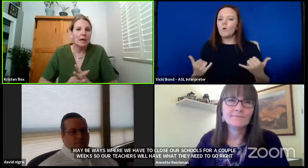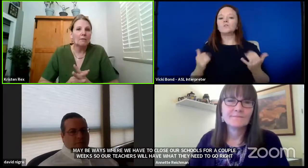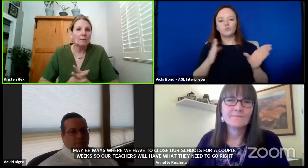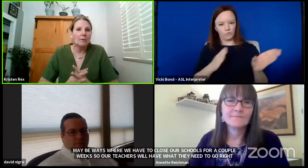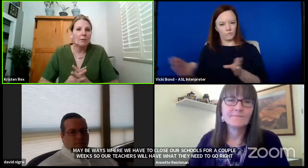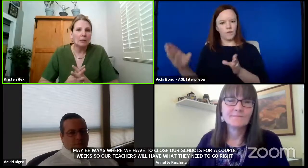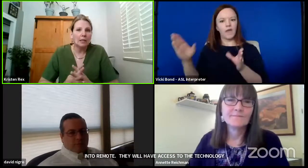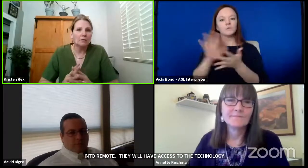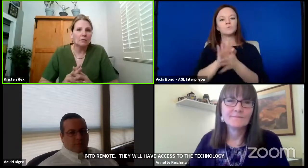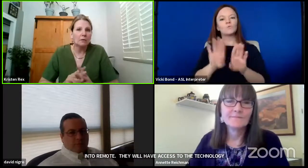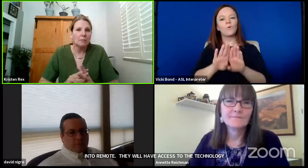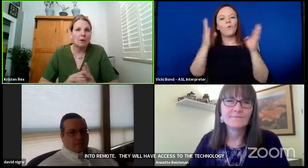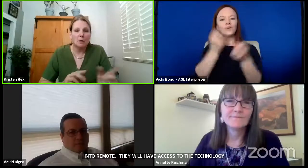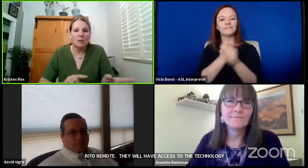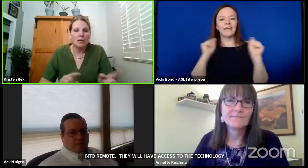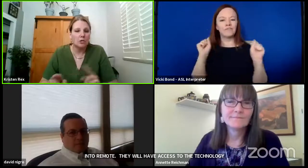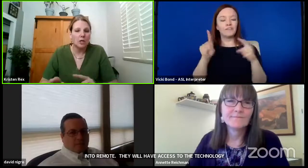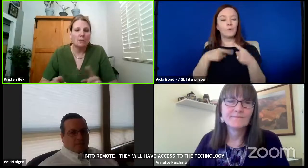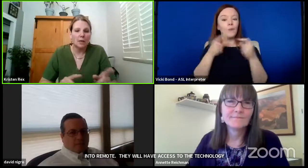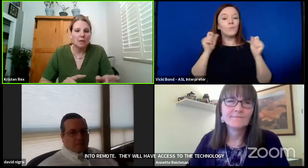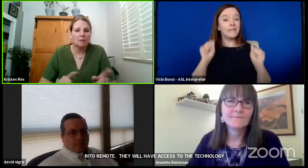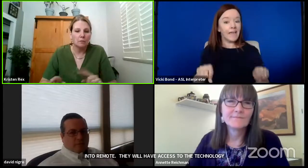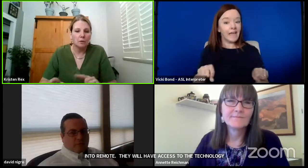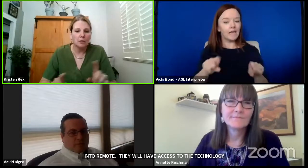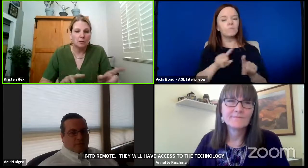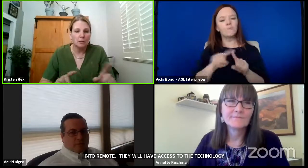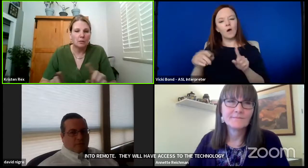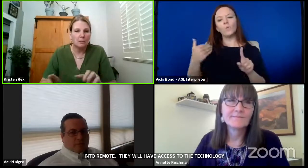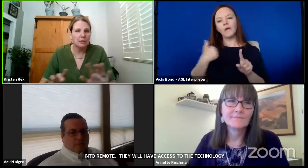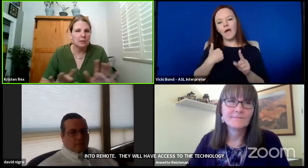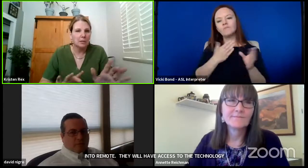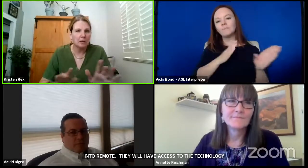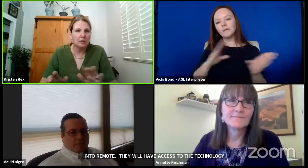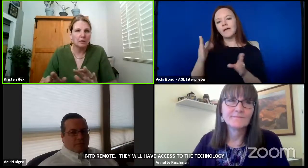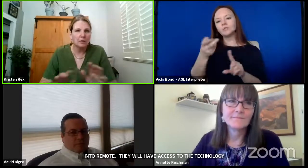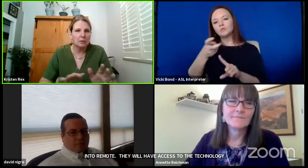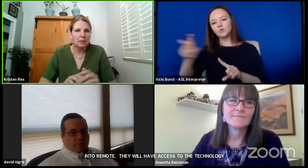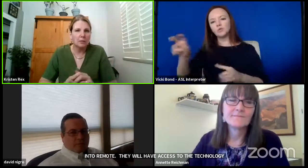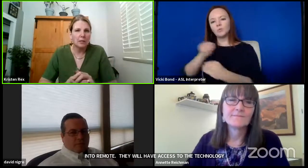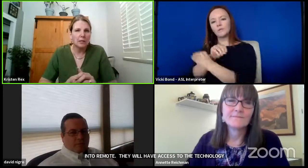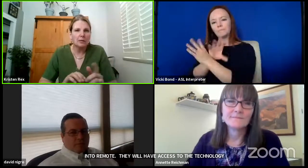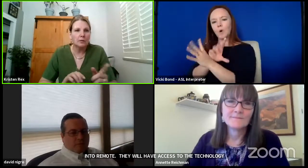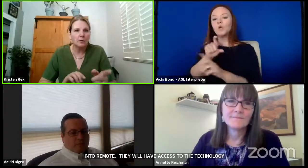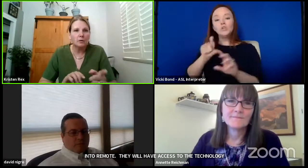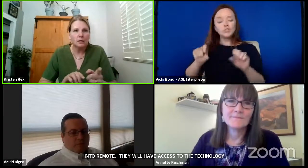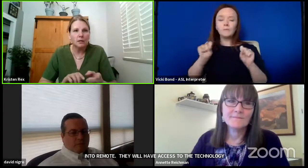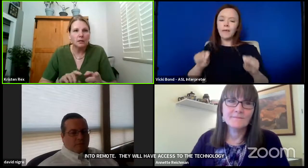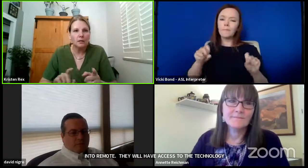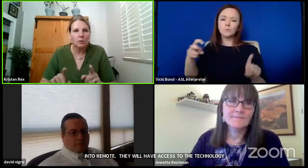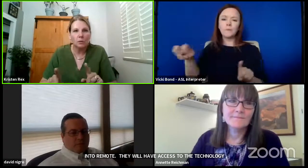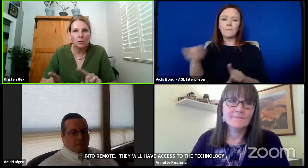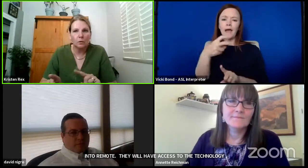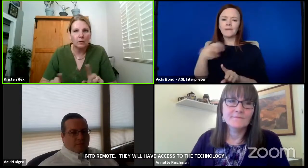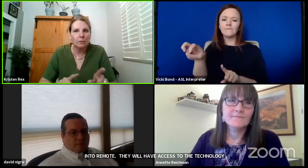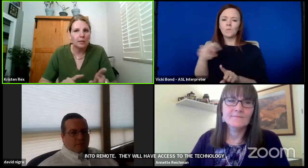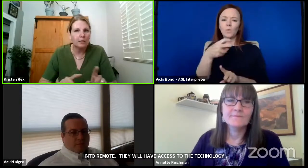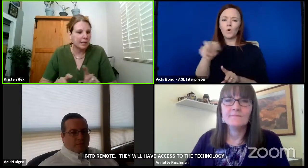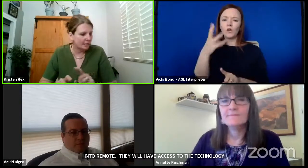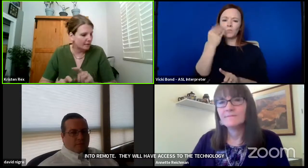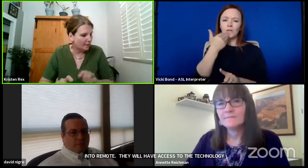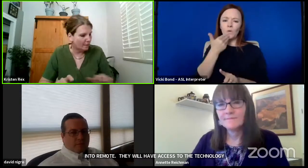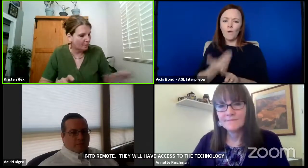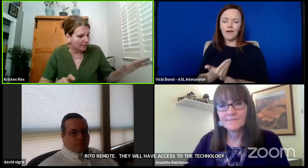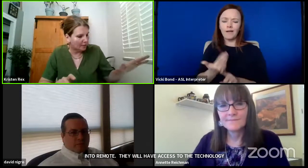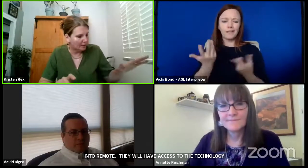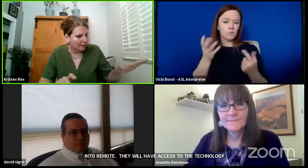but we have a plan for remote and we can jump back and forth. It should be able to toggle pretty well. I don't know if Kelly or Courtney want to